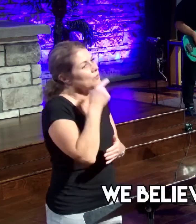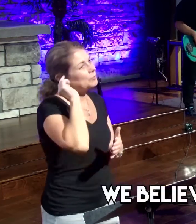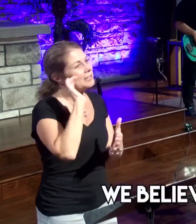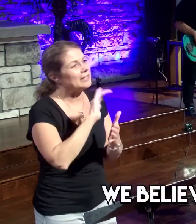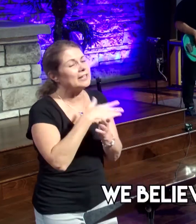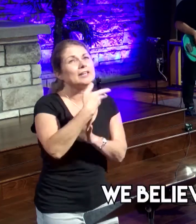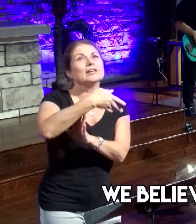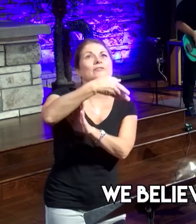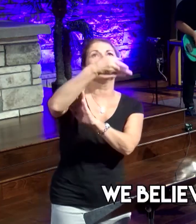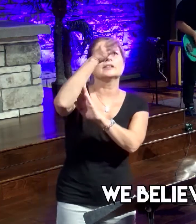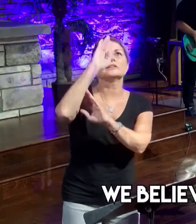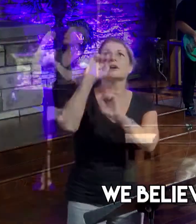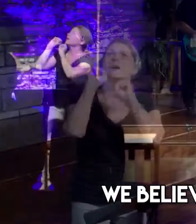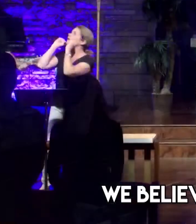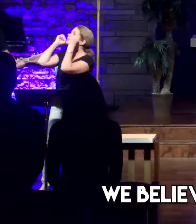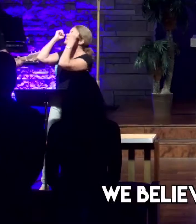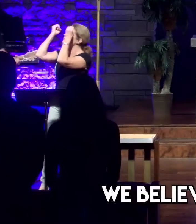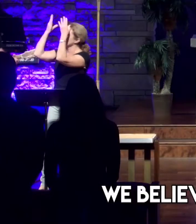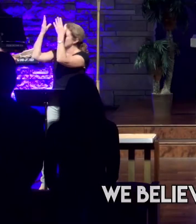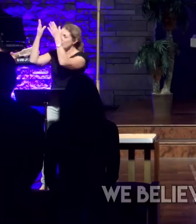we believe.